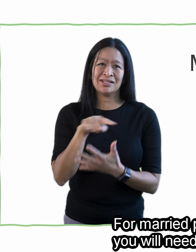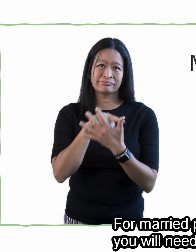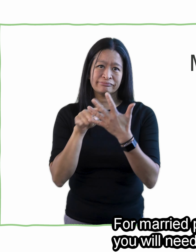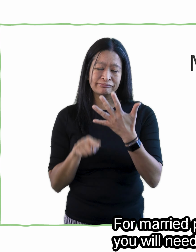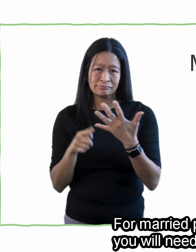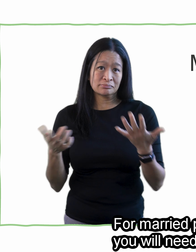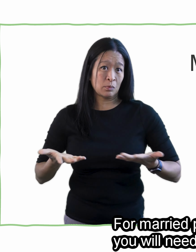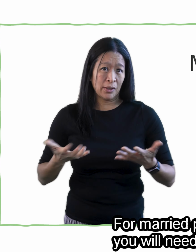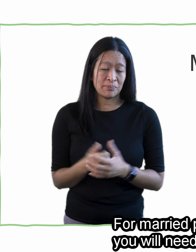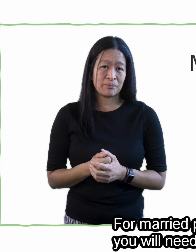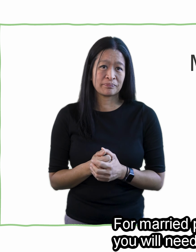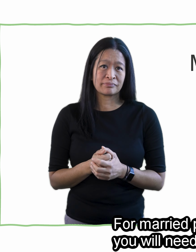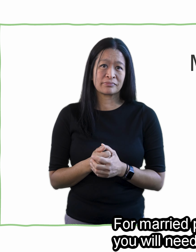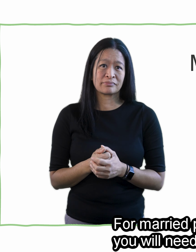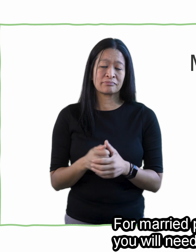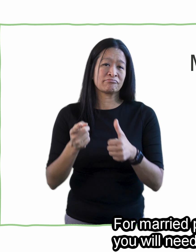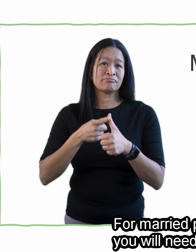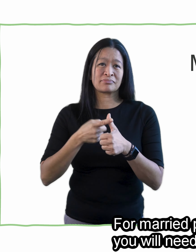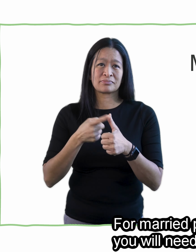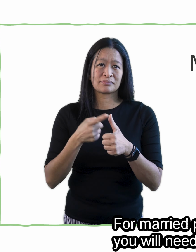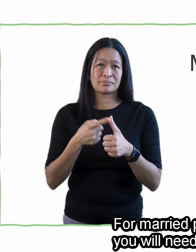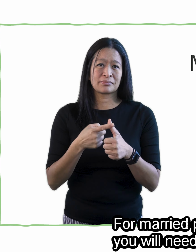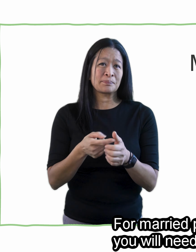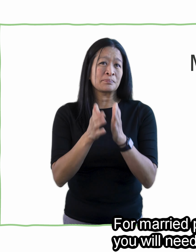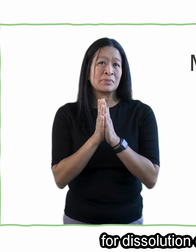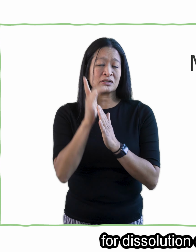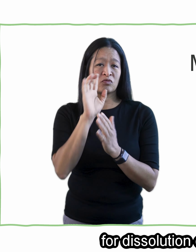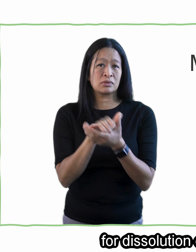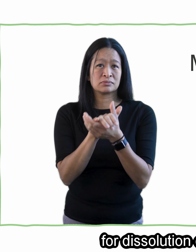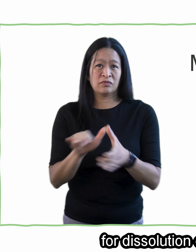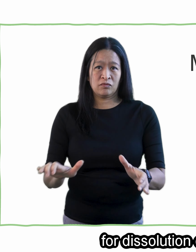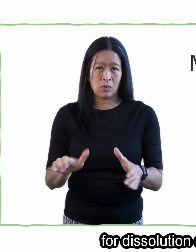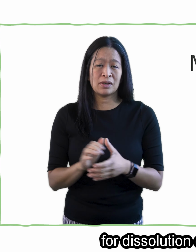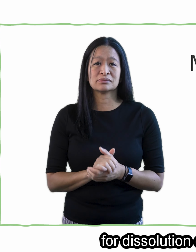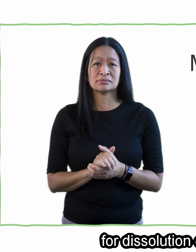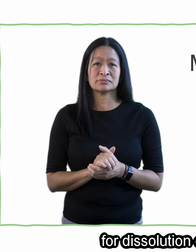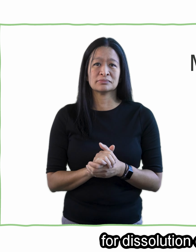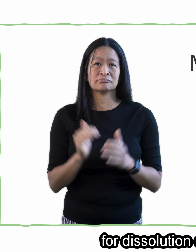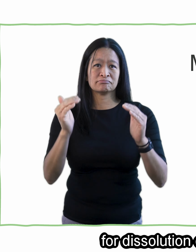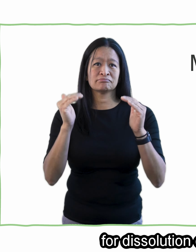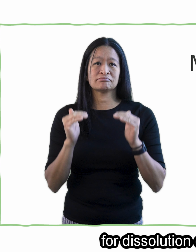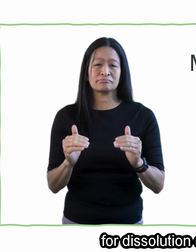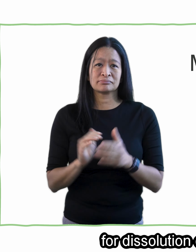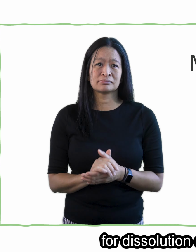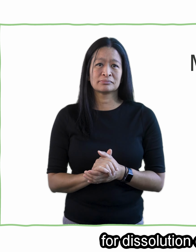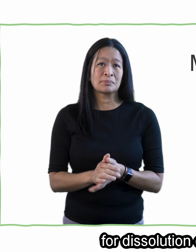married parents, you will need a petition for dissolution of marriage, a petition